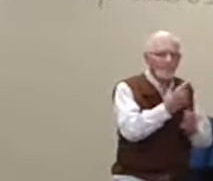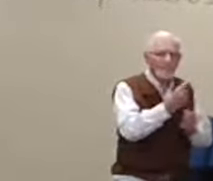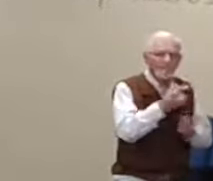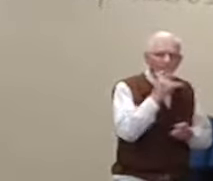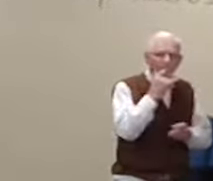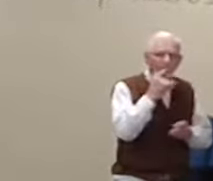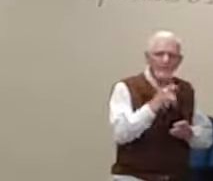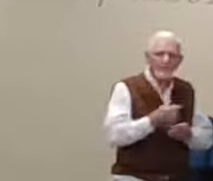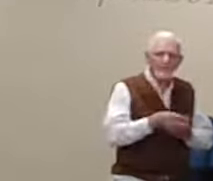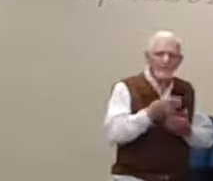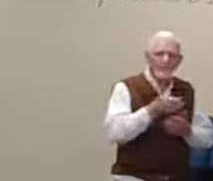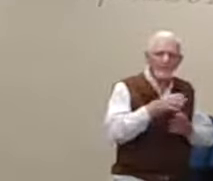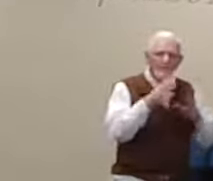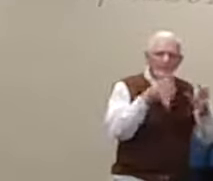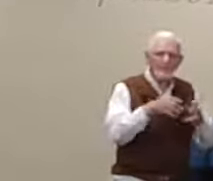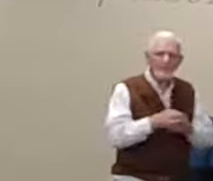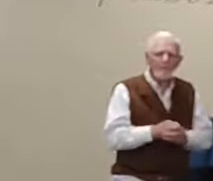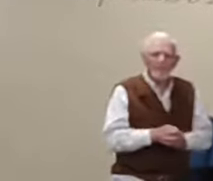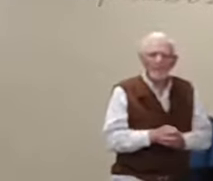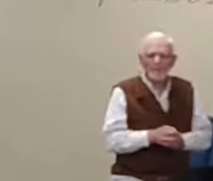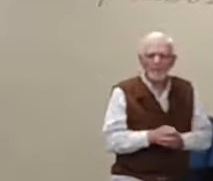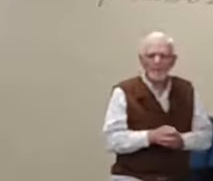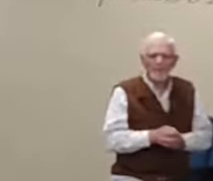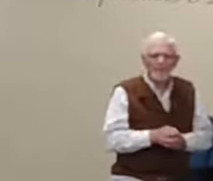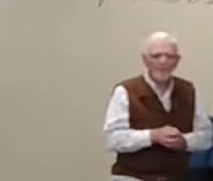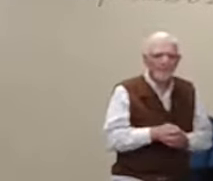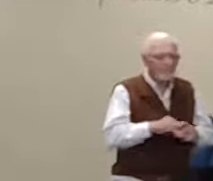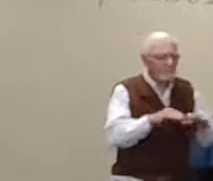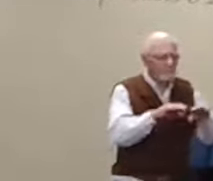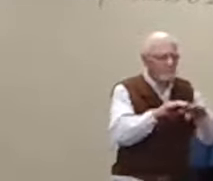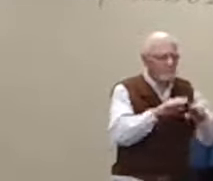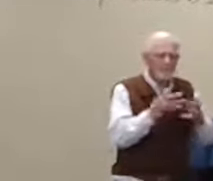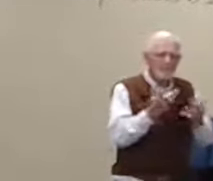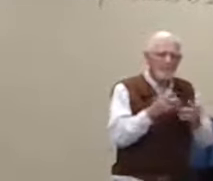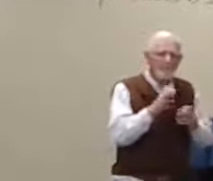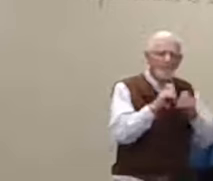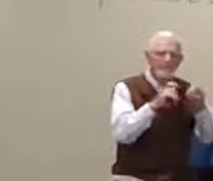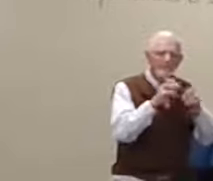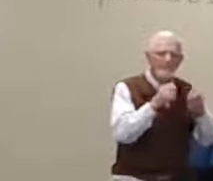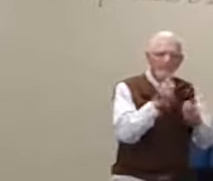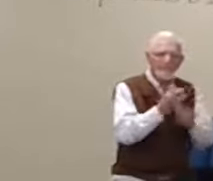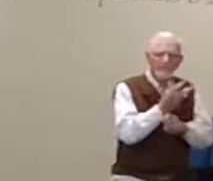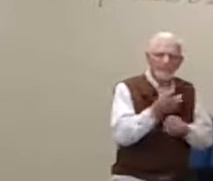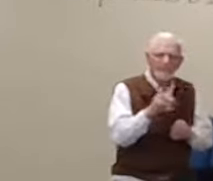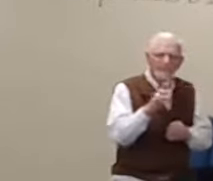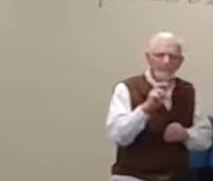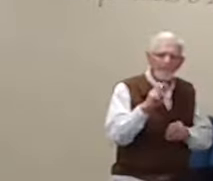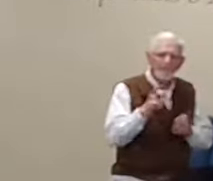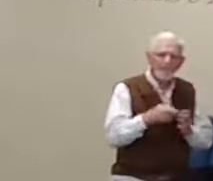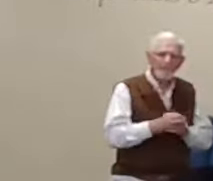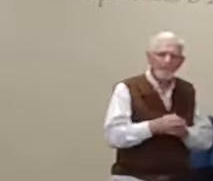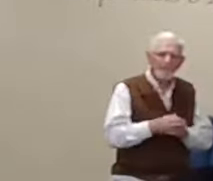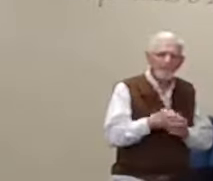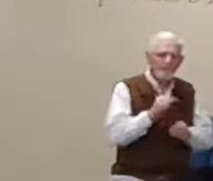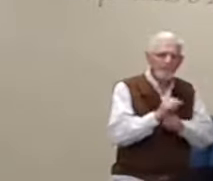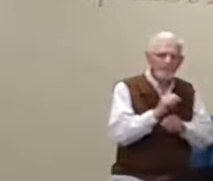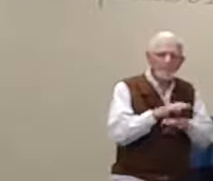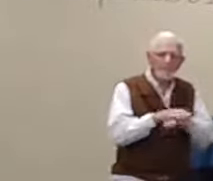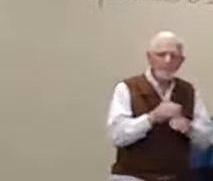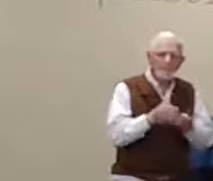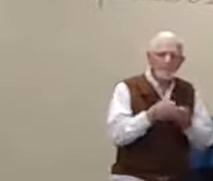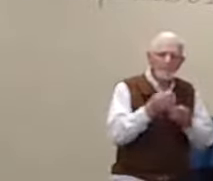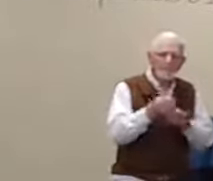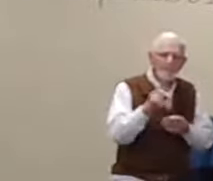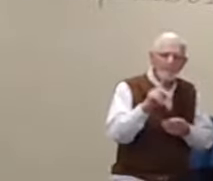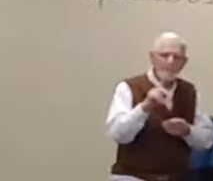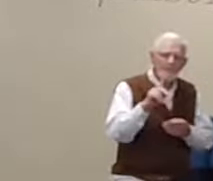He bought a house. It was out of level. It was going to be a fix and repair thing. I'm working on a house, working on buying a piece of property.